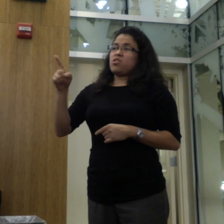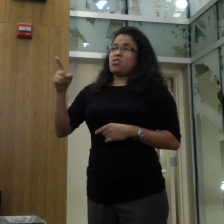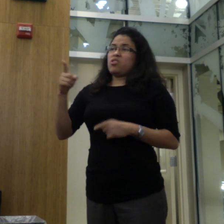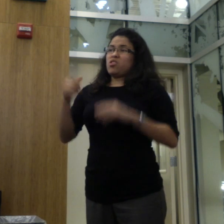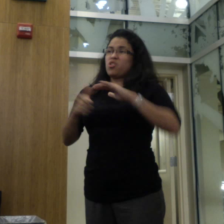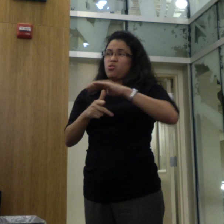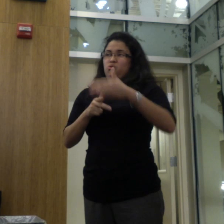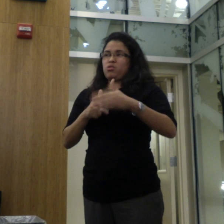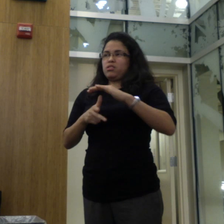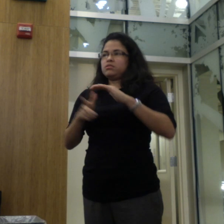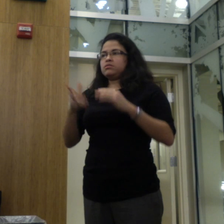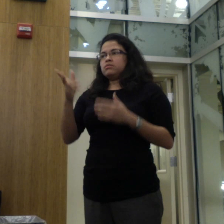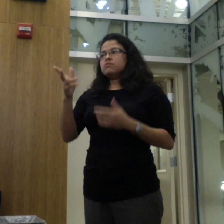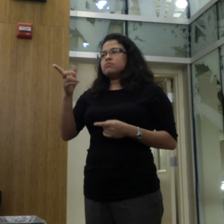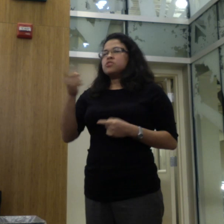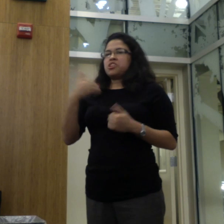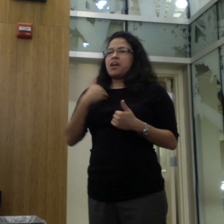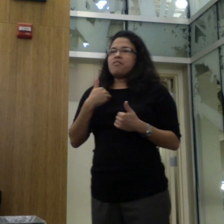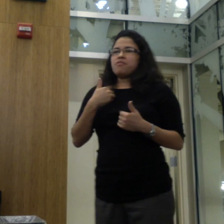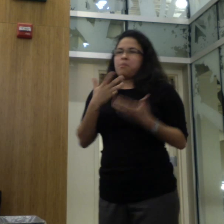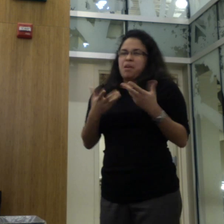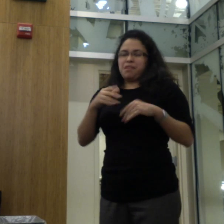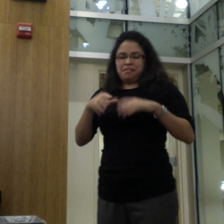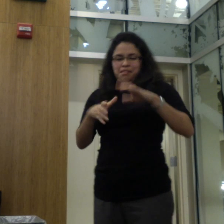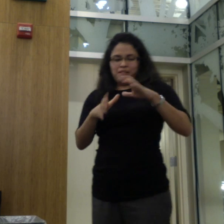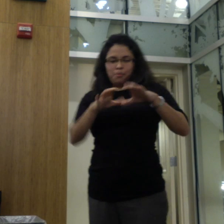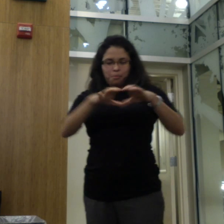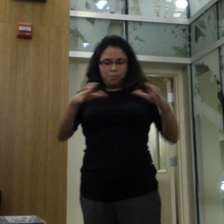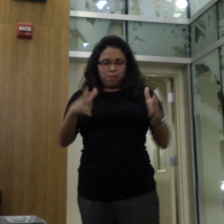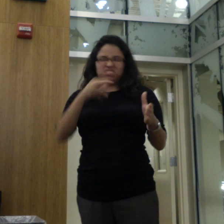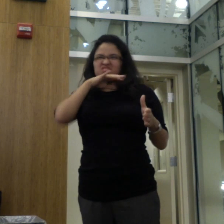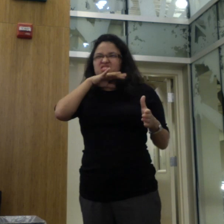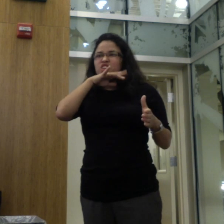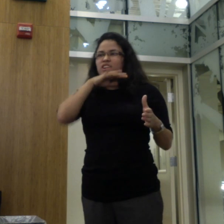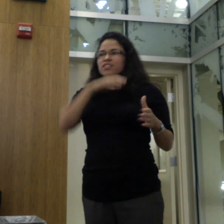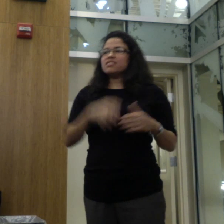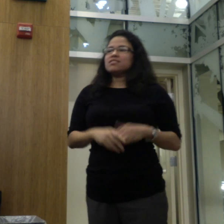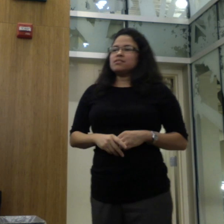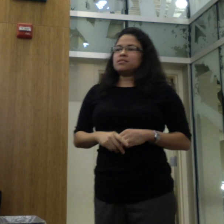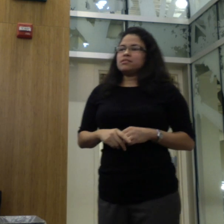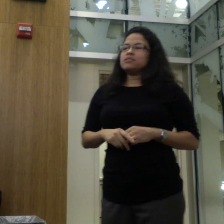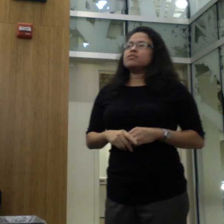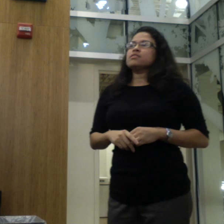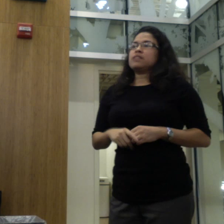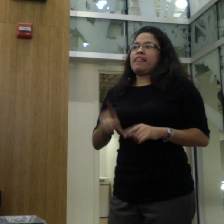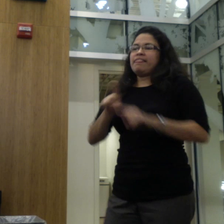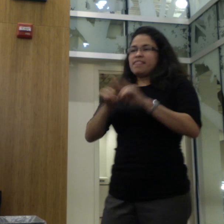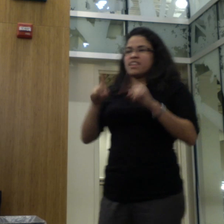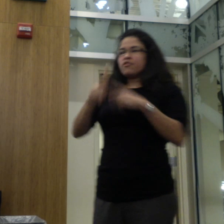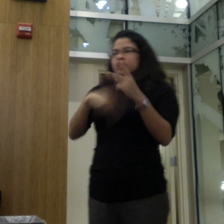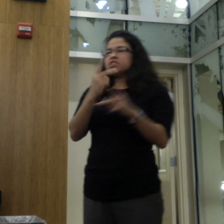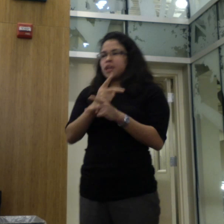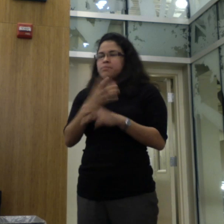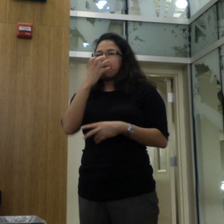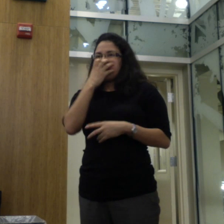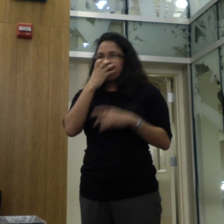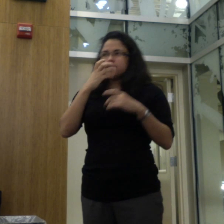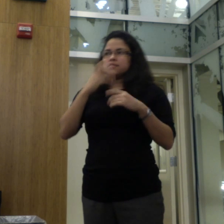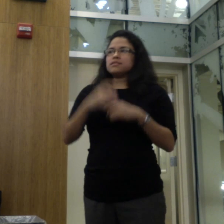has sawdust on it. I'm just going to pass this around, all right? There are different types of